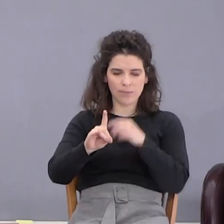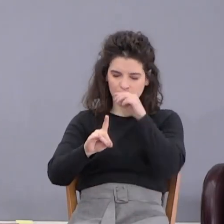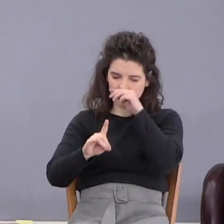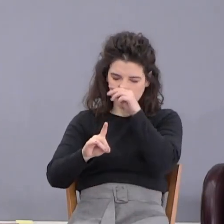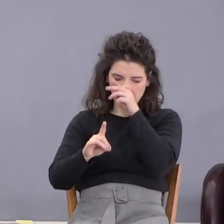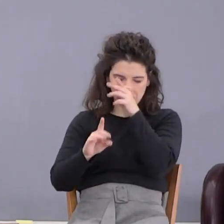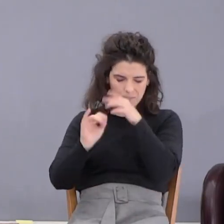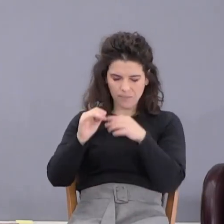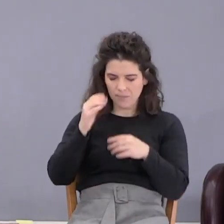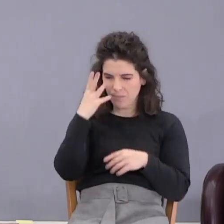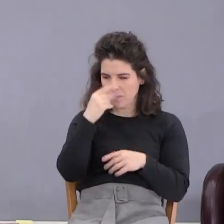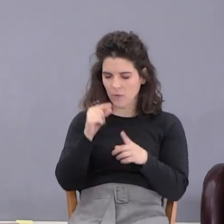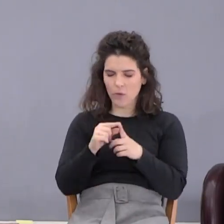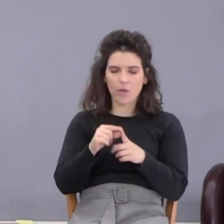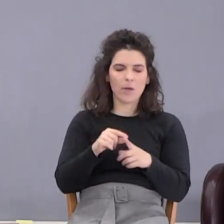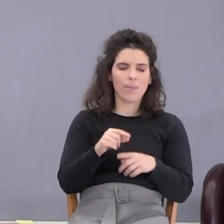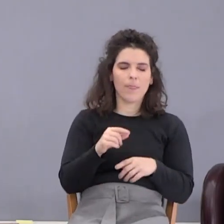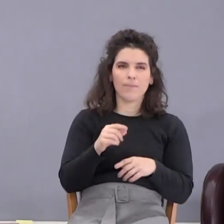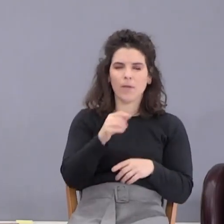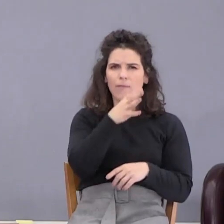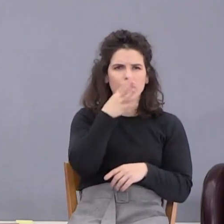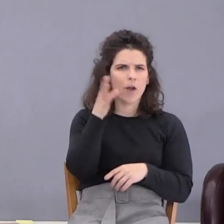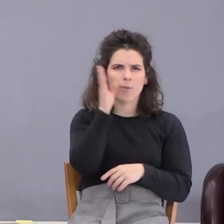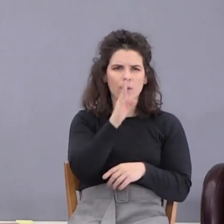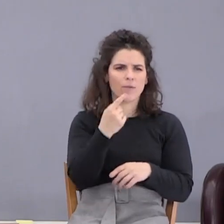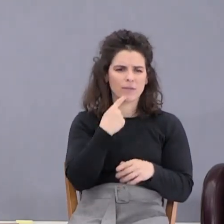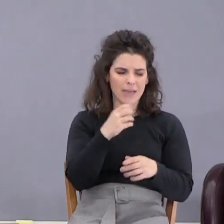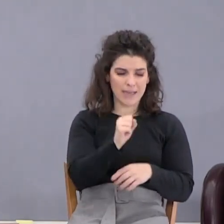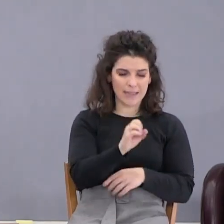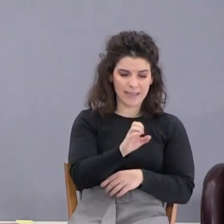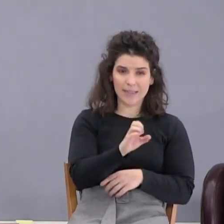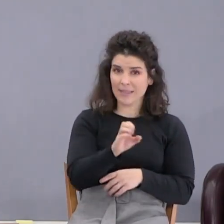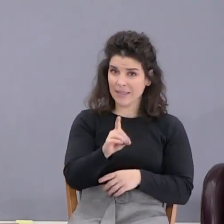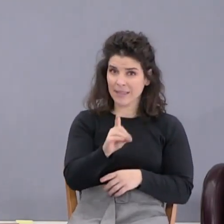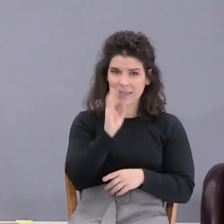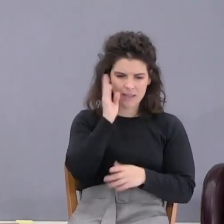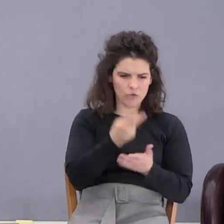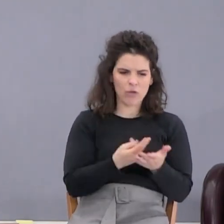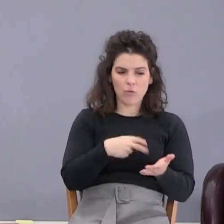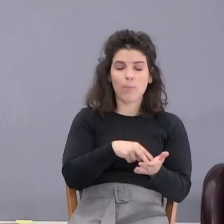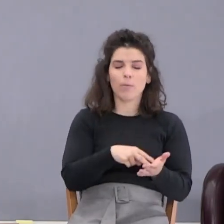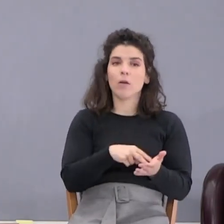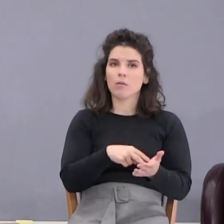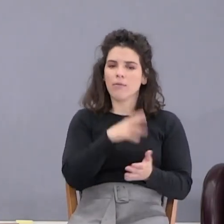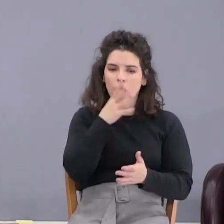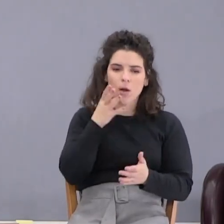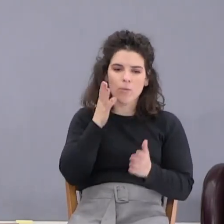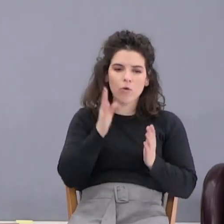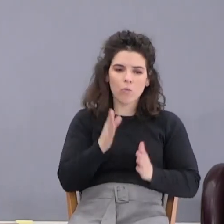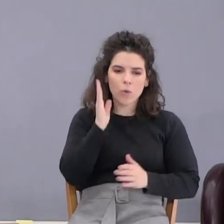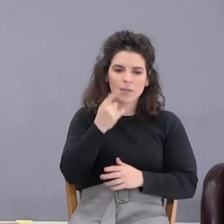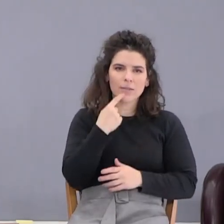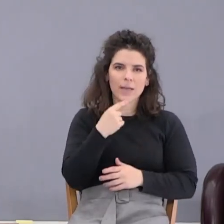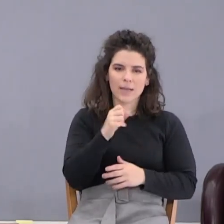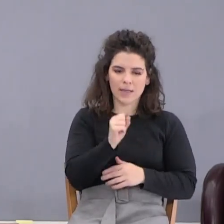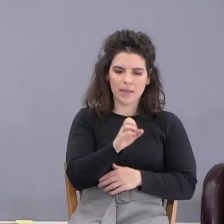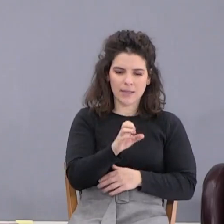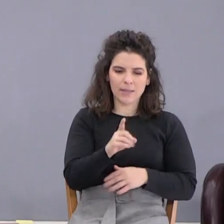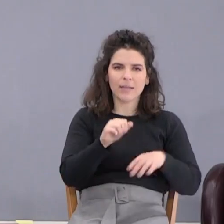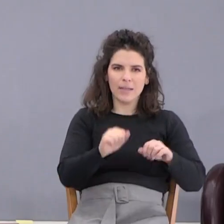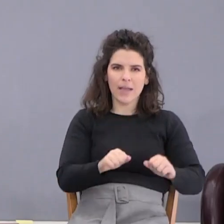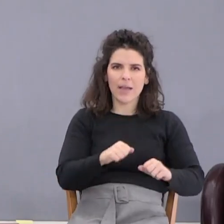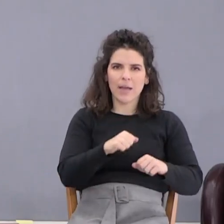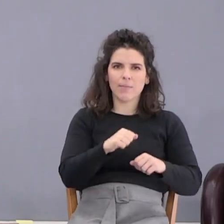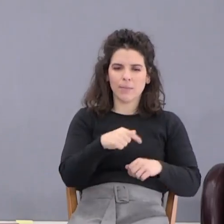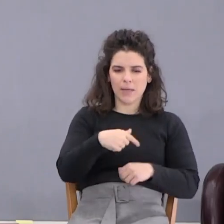that a seed is resurrected. But a farmer will say that a seed can be what?